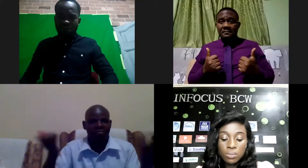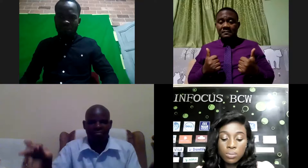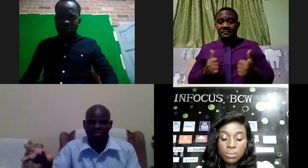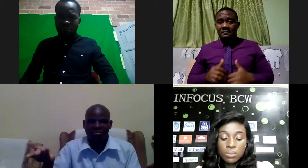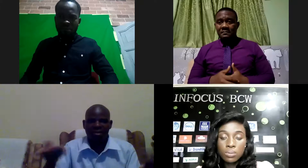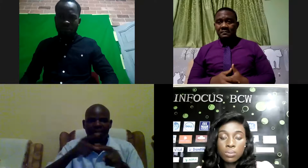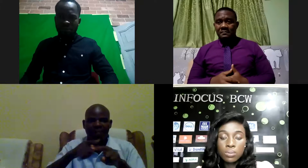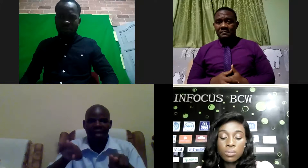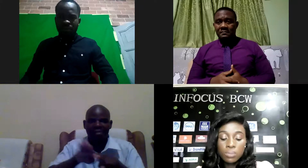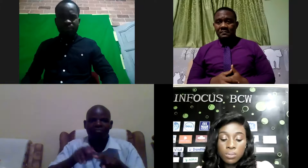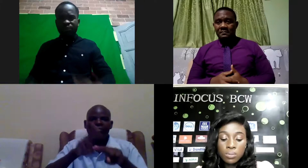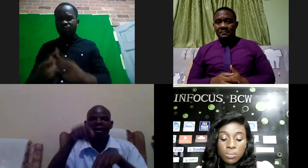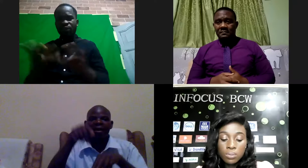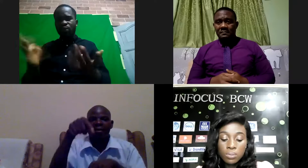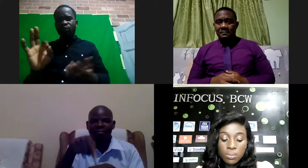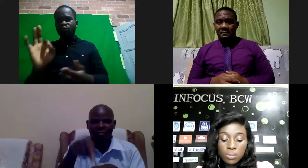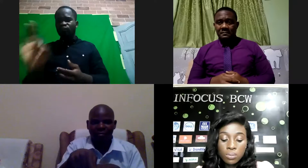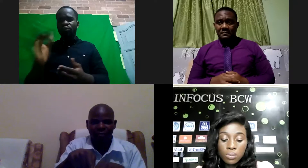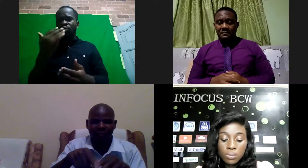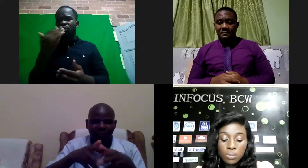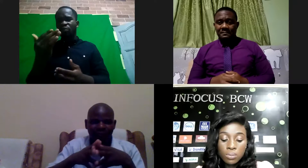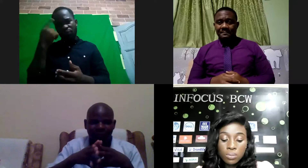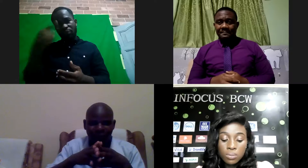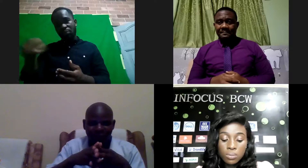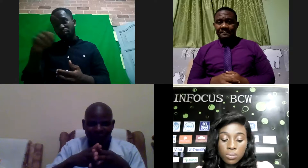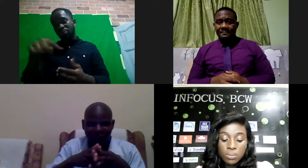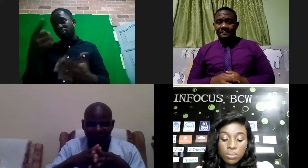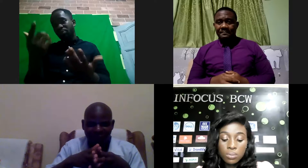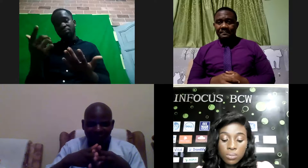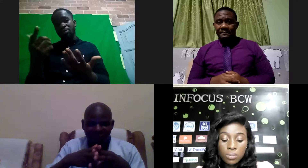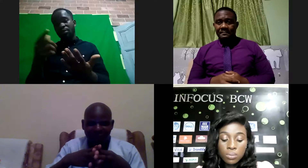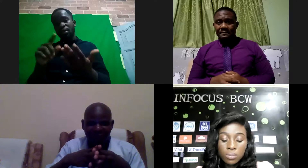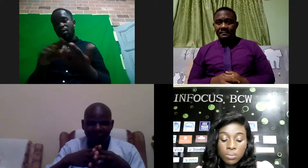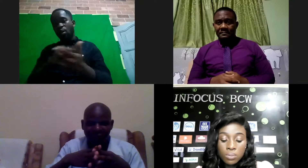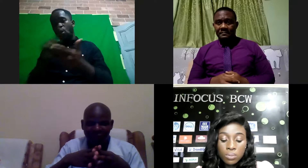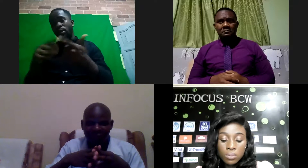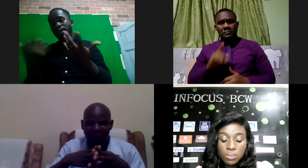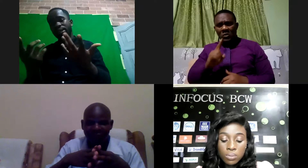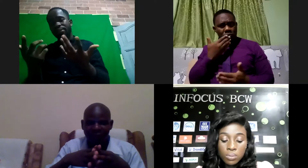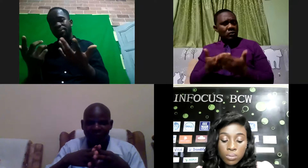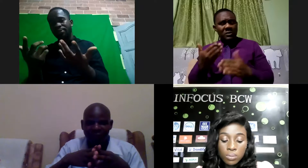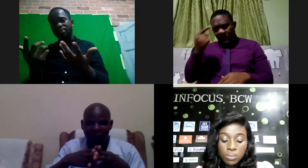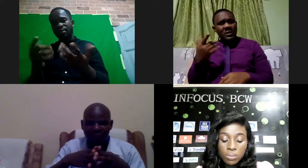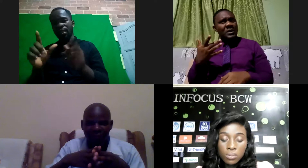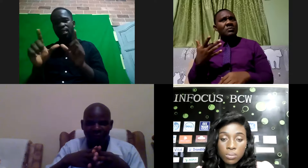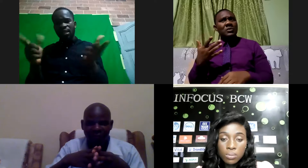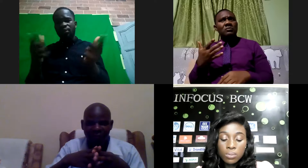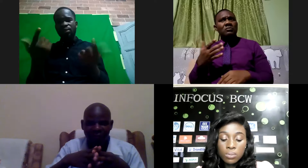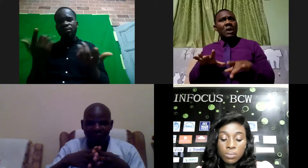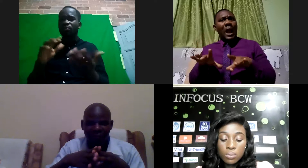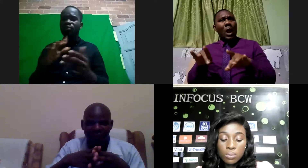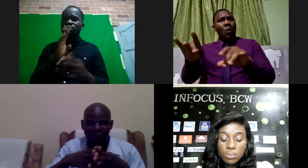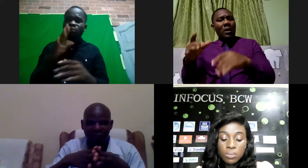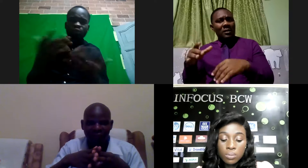So it's good for them to acquire the language just because they mostly they can speak on their own. They can speak out rather